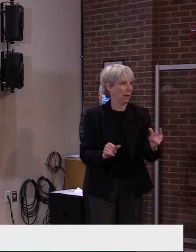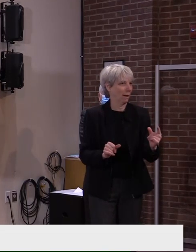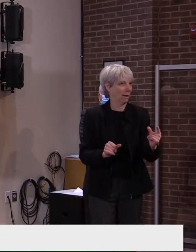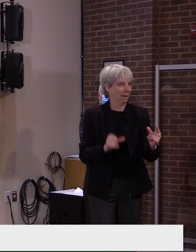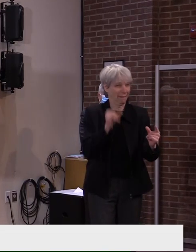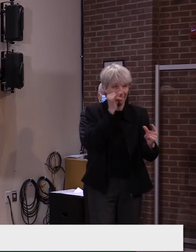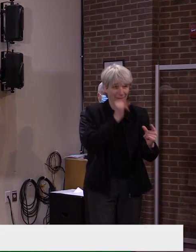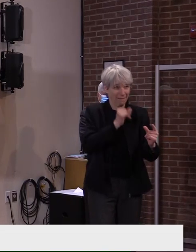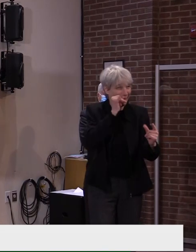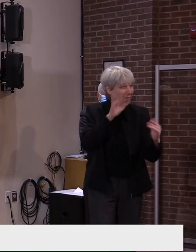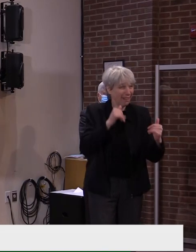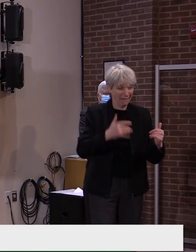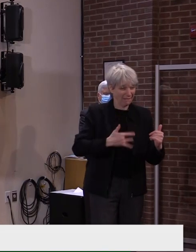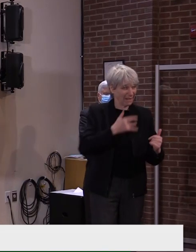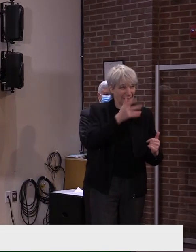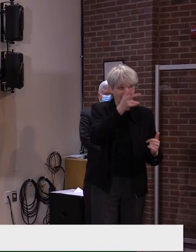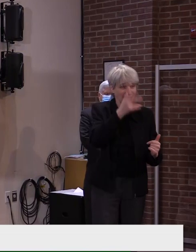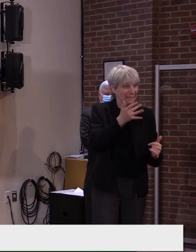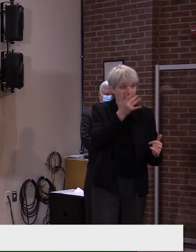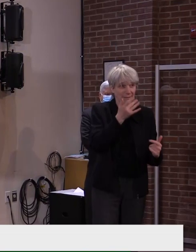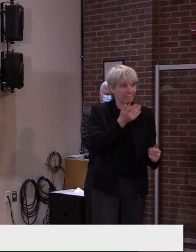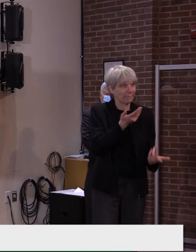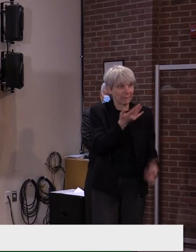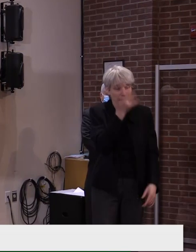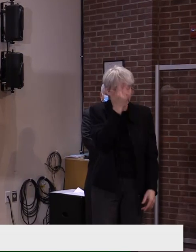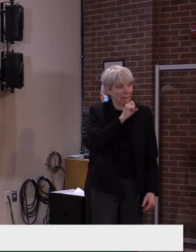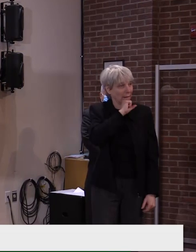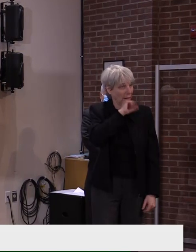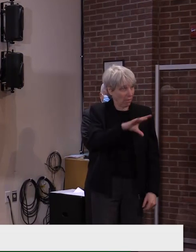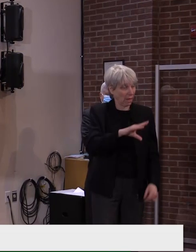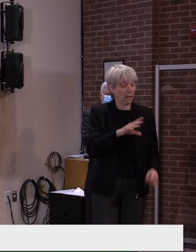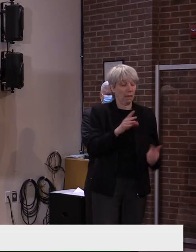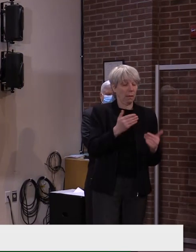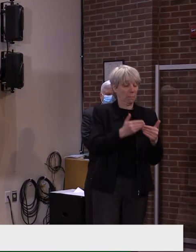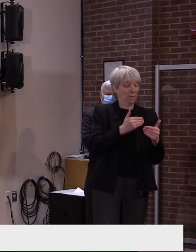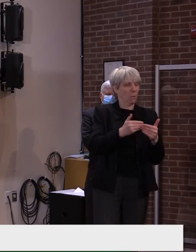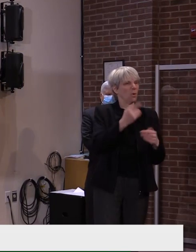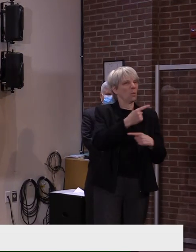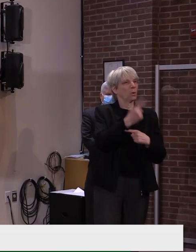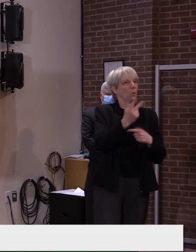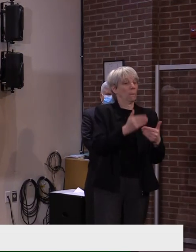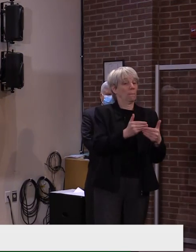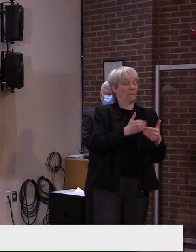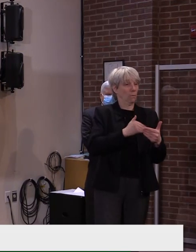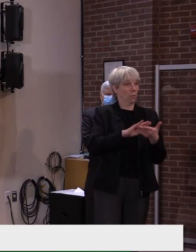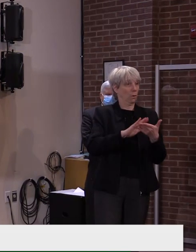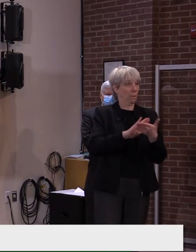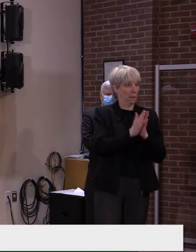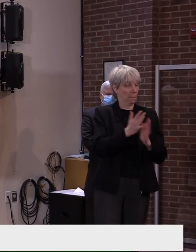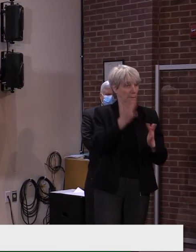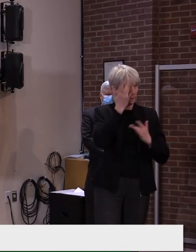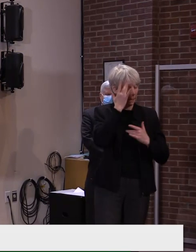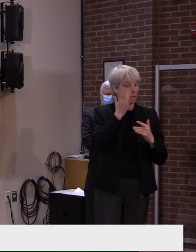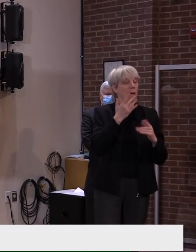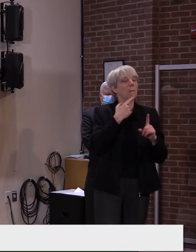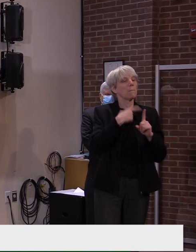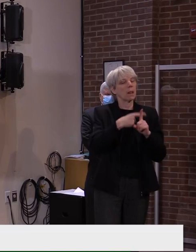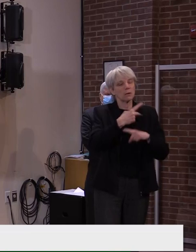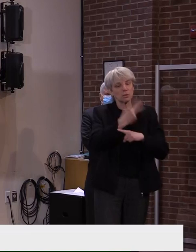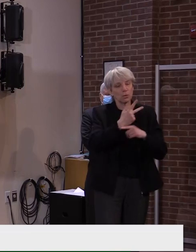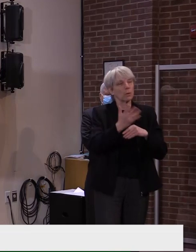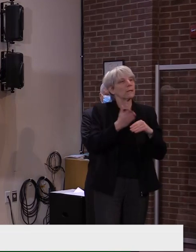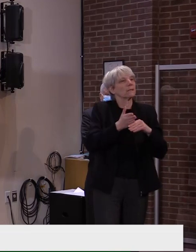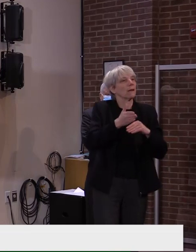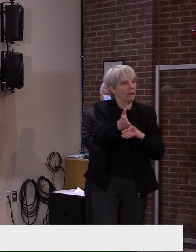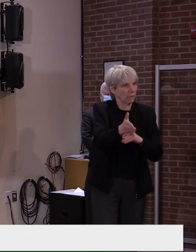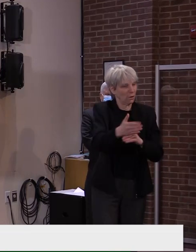onset of symptoms and 2 to 3 days after. So the CDC has shortened the recommended time for